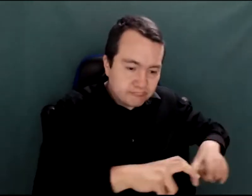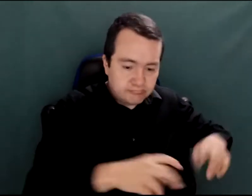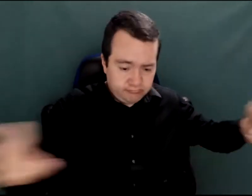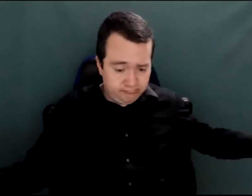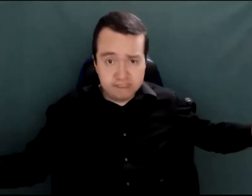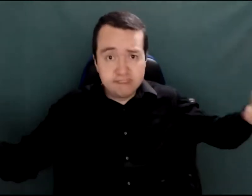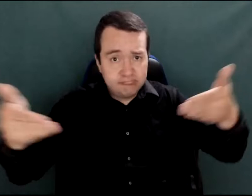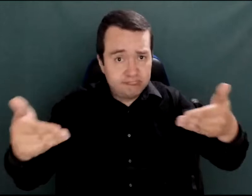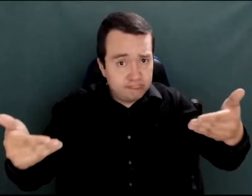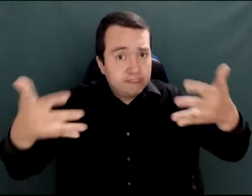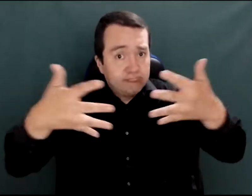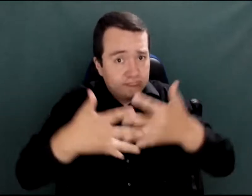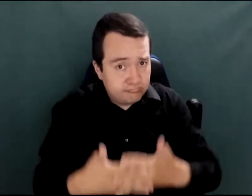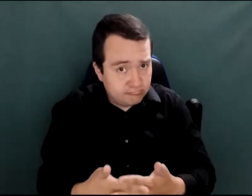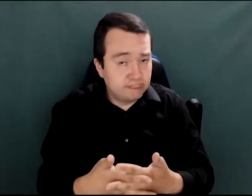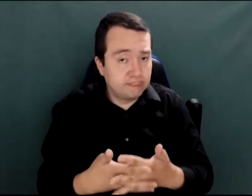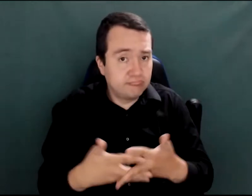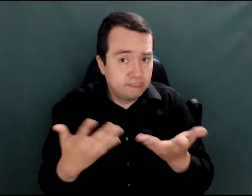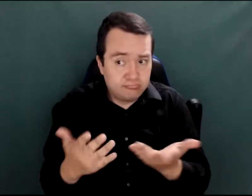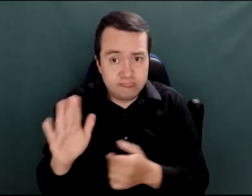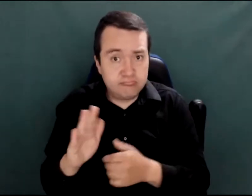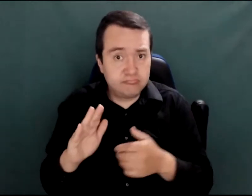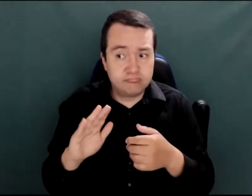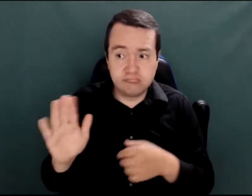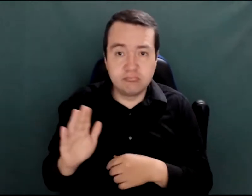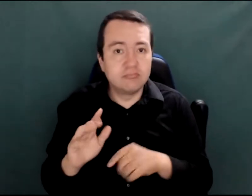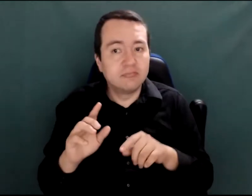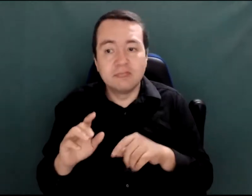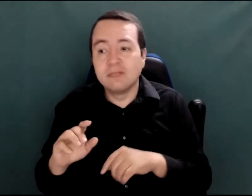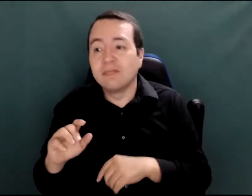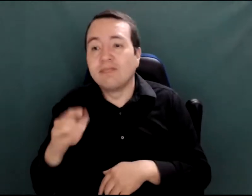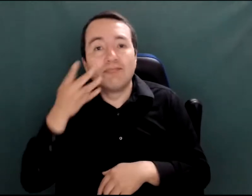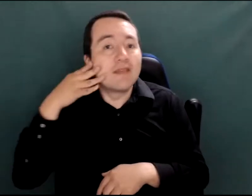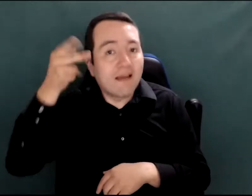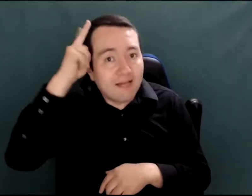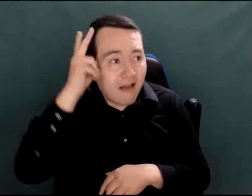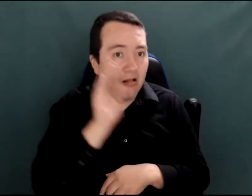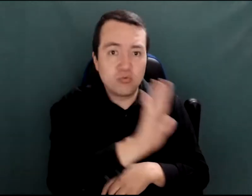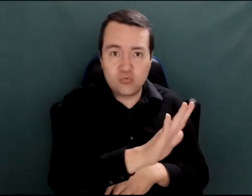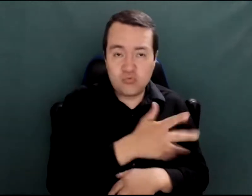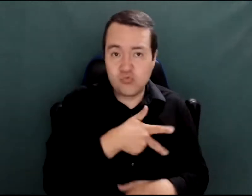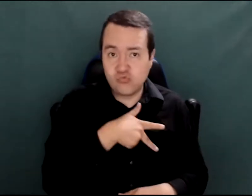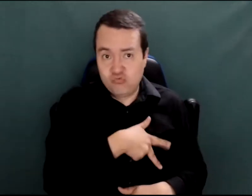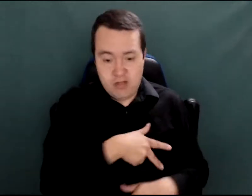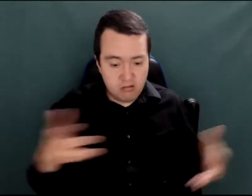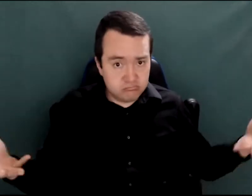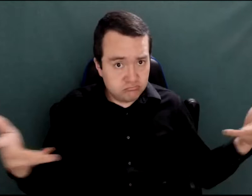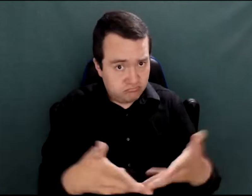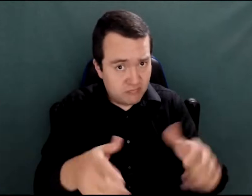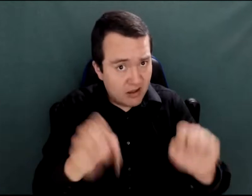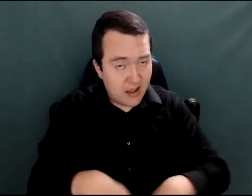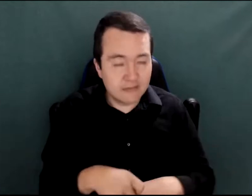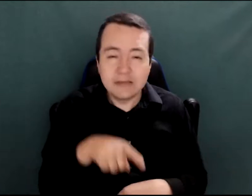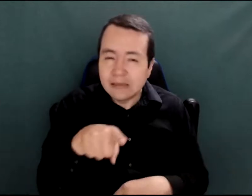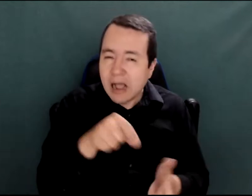traditional knowledge as well from the indigenous peoples to contribute to society. So with